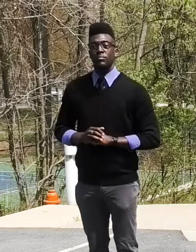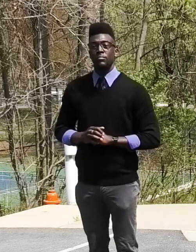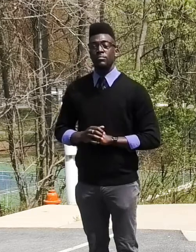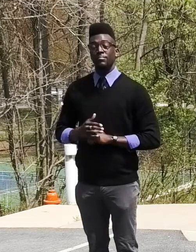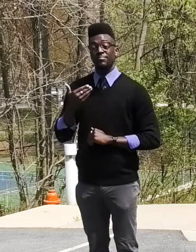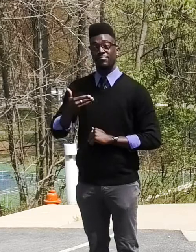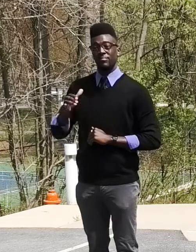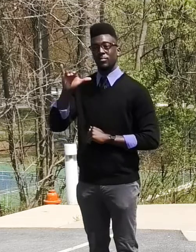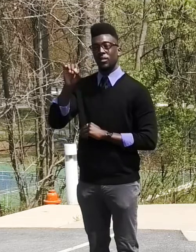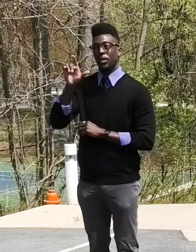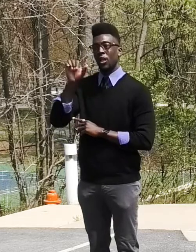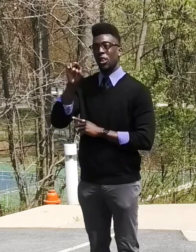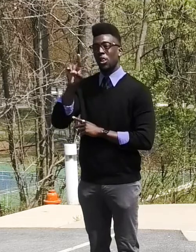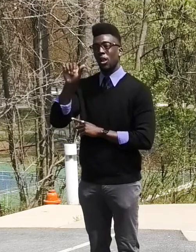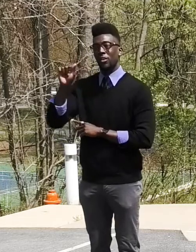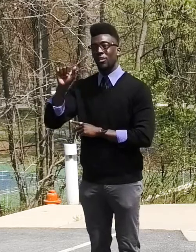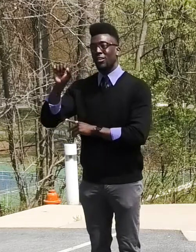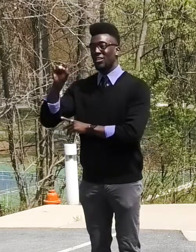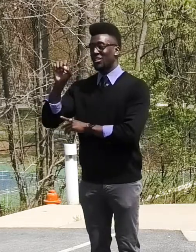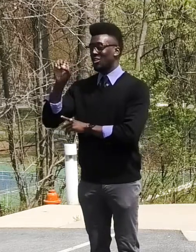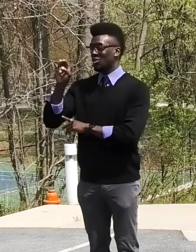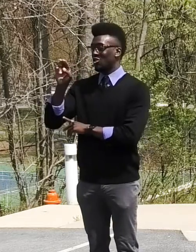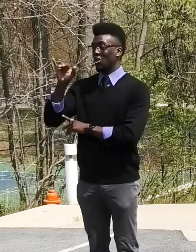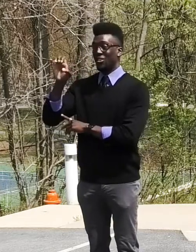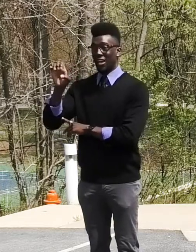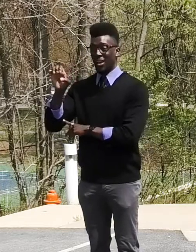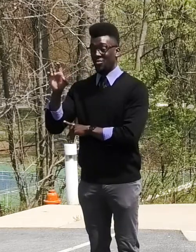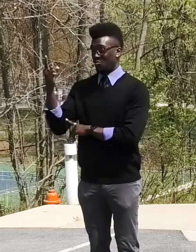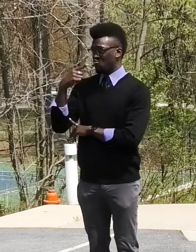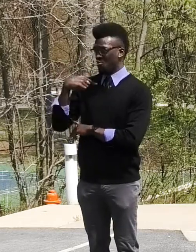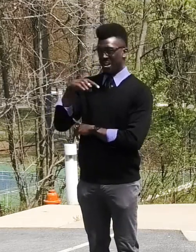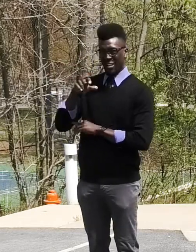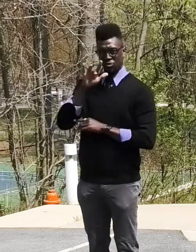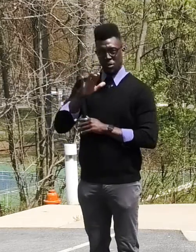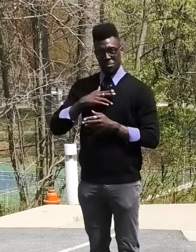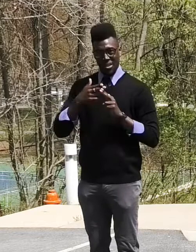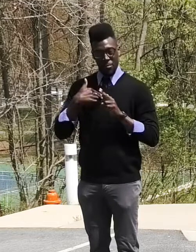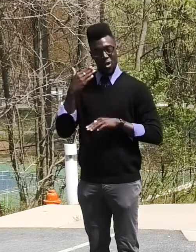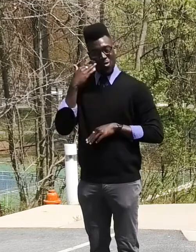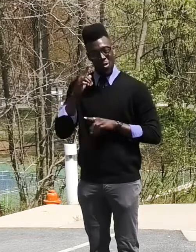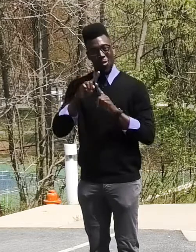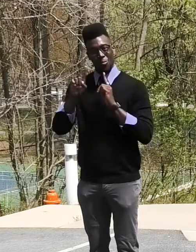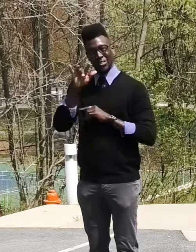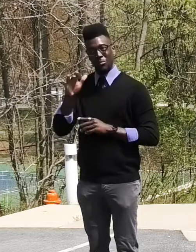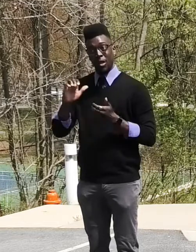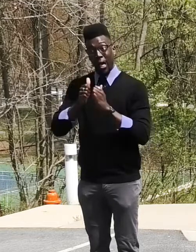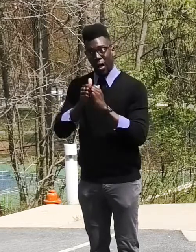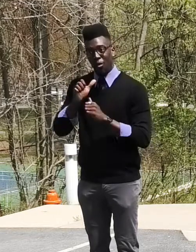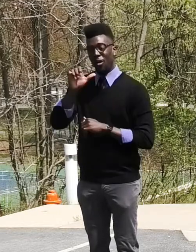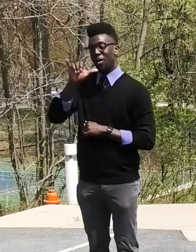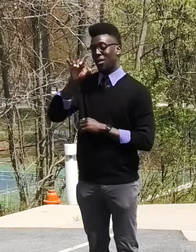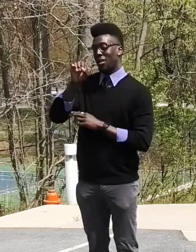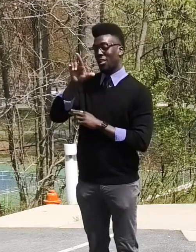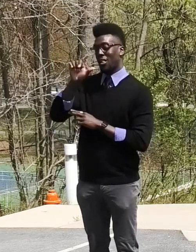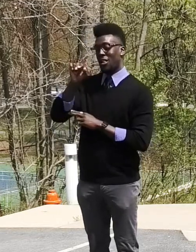Sonnier. I was told to spell my name. I know how to, but it's Yolanda. Last name